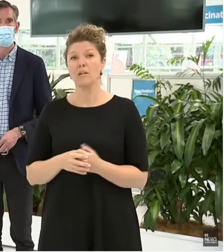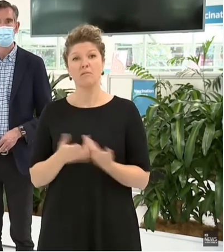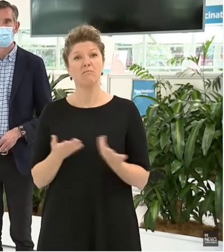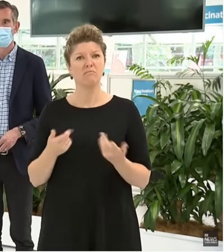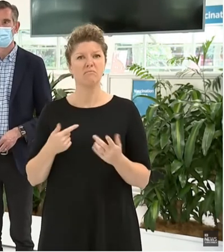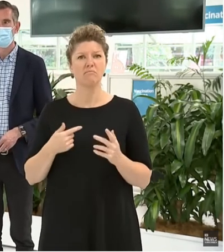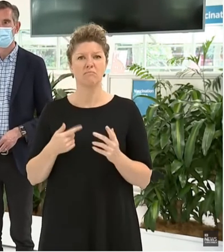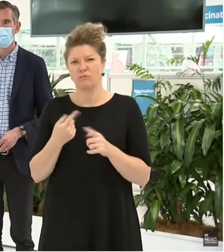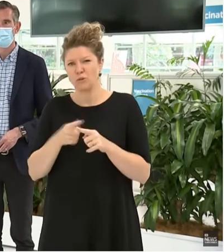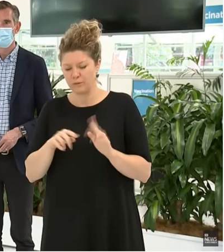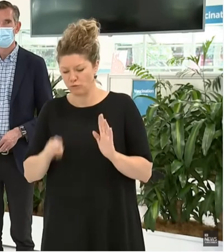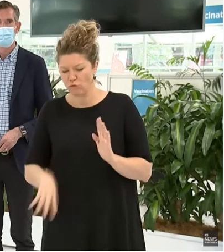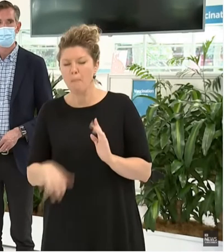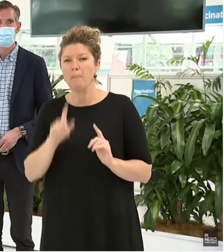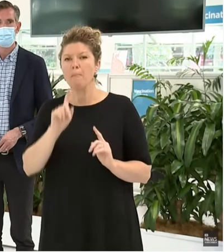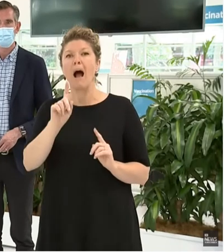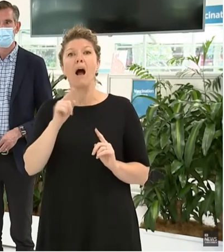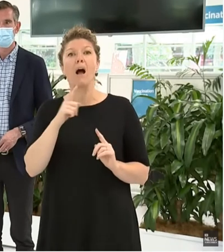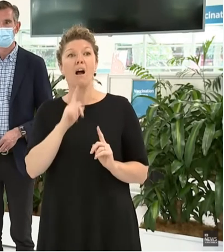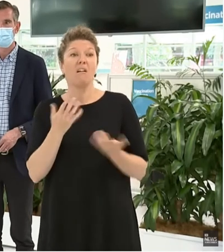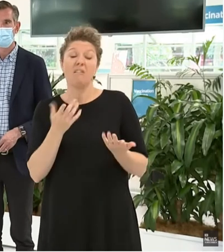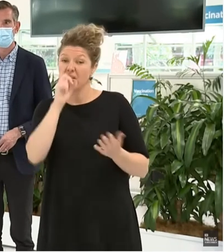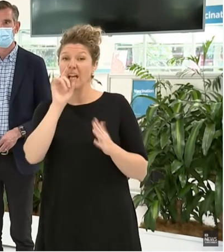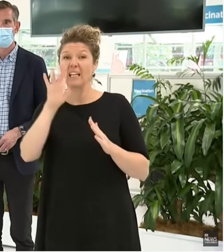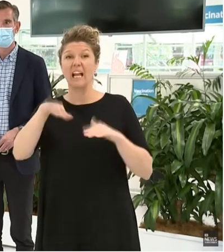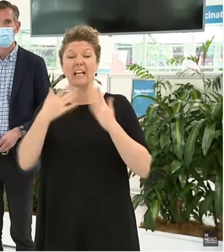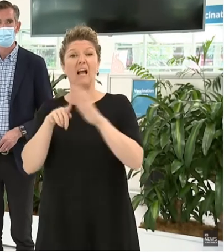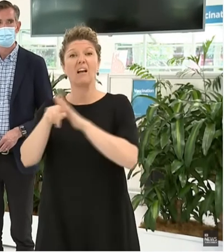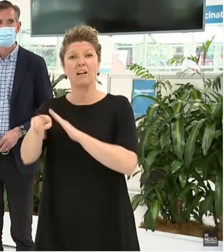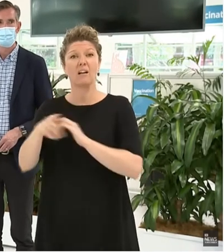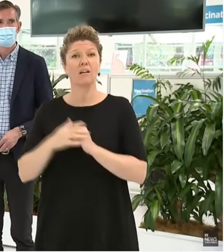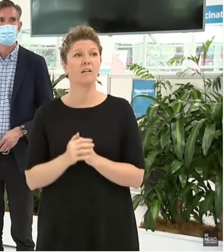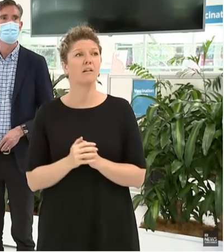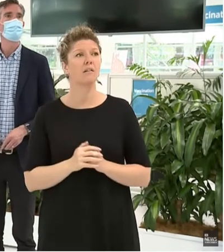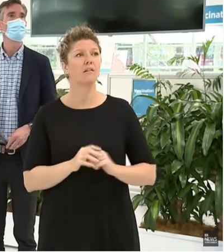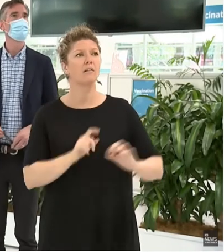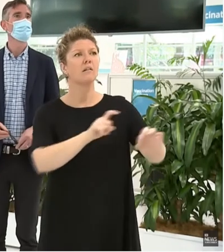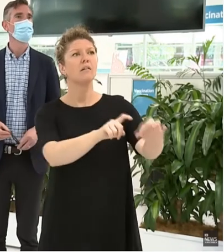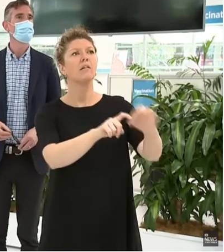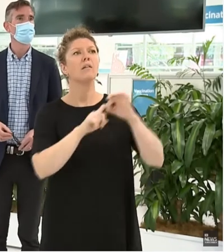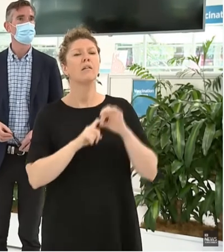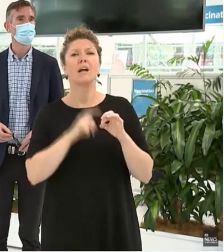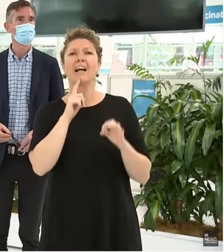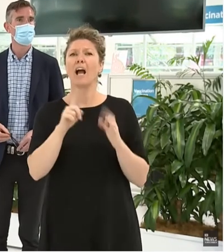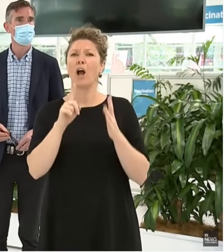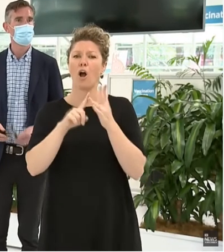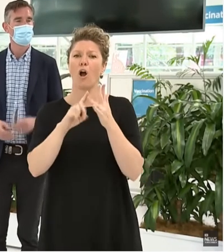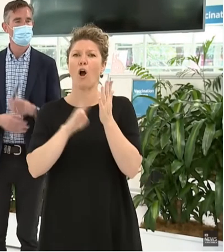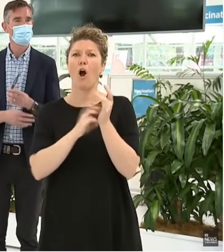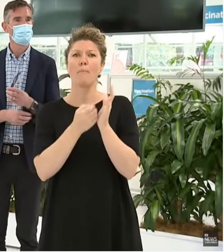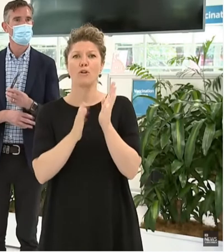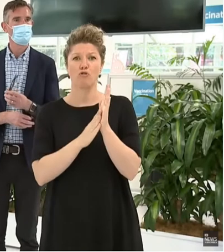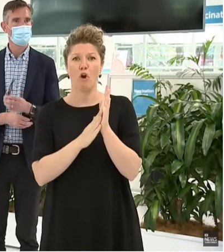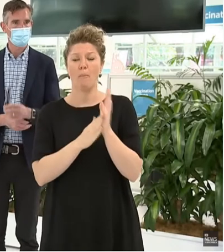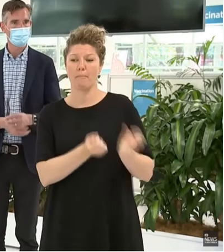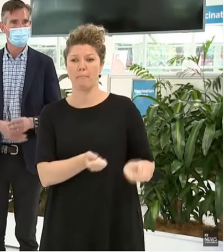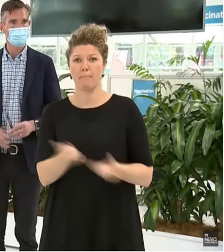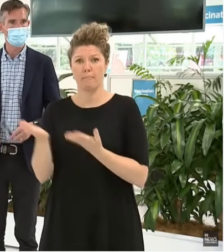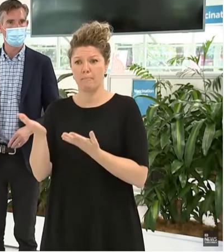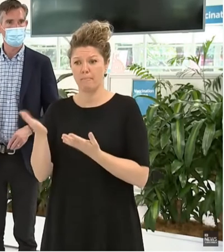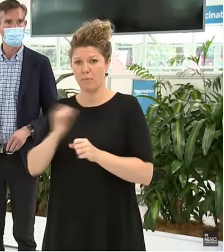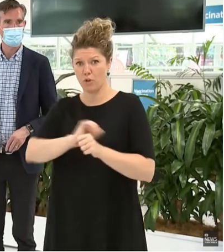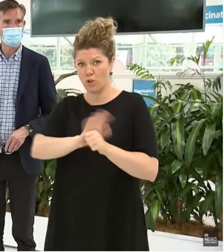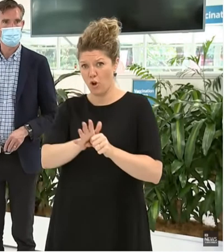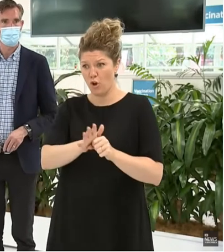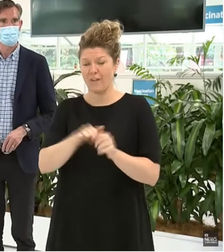floor, you can certainly leave after 10 days from your test. Severity of Omicron, Minister, in ICU, 50-odd people in there now.